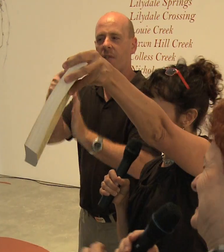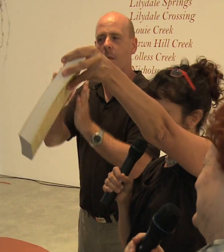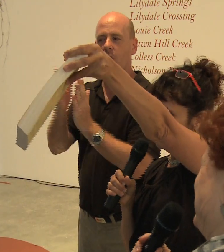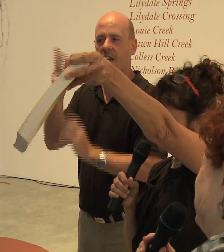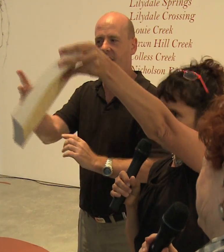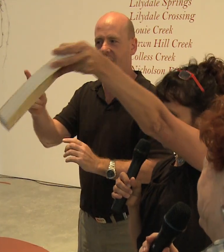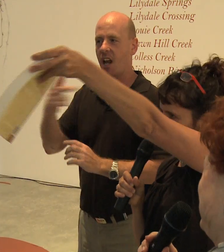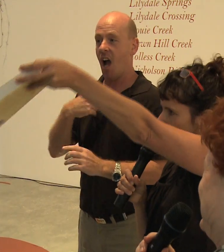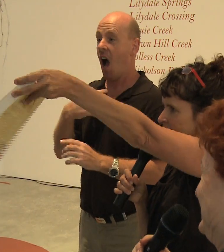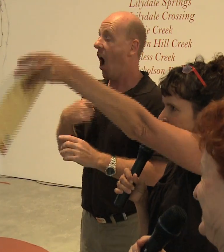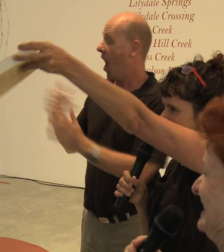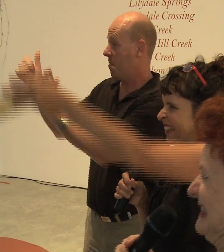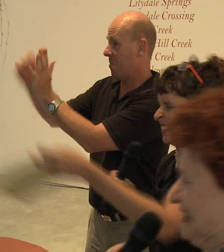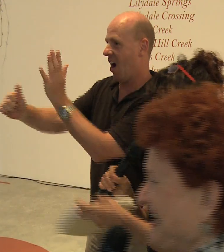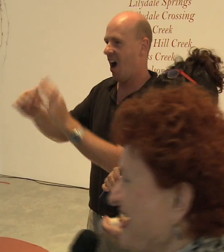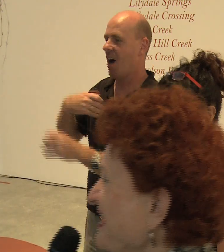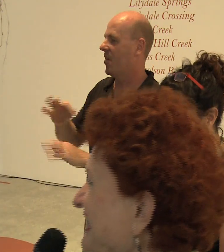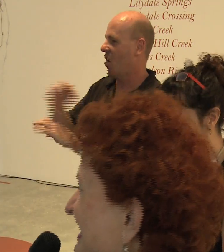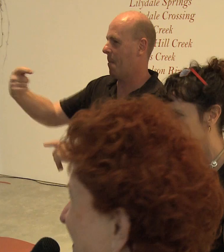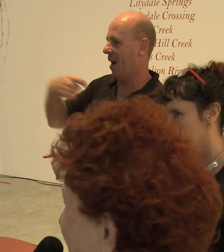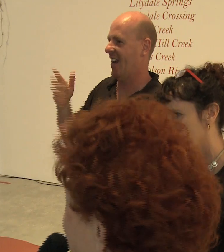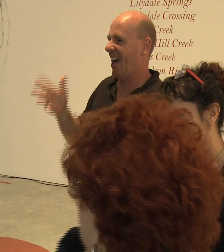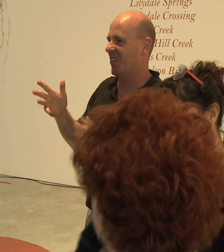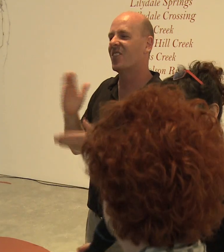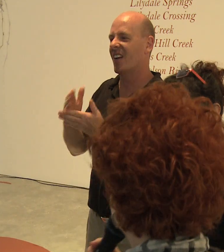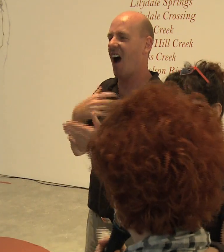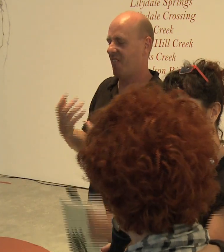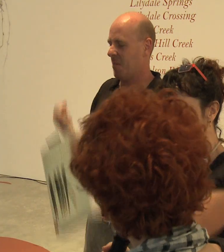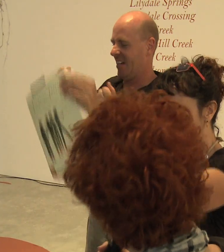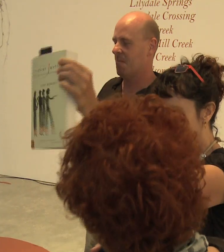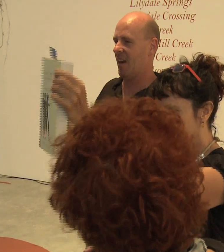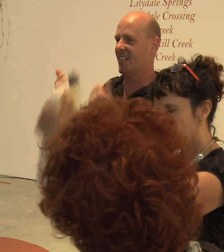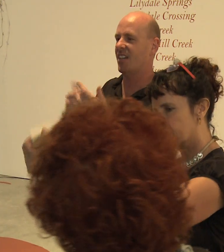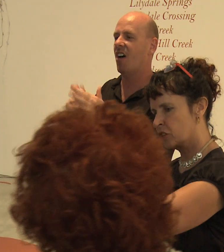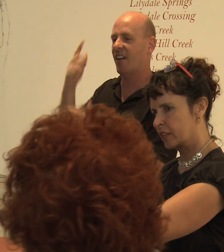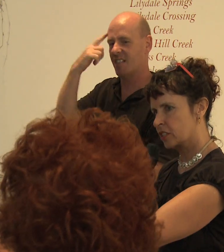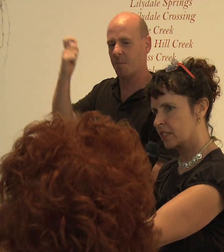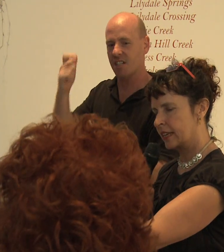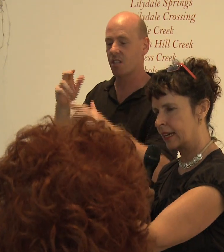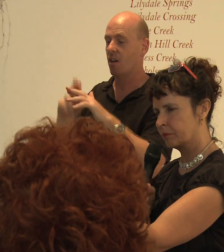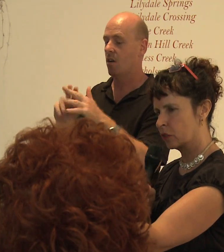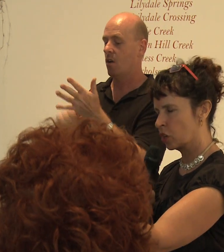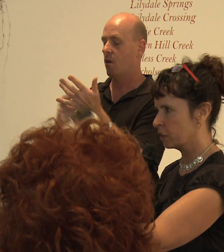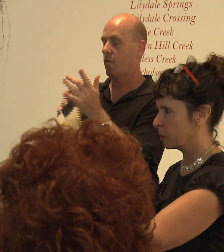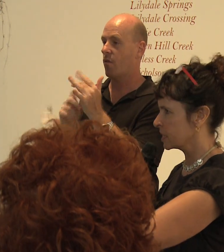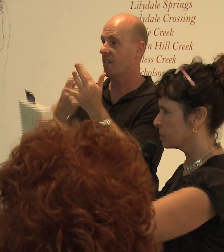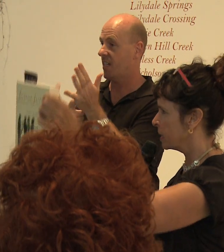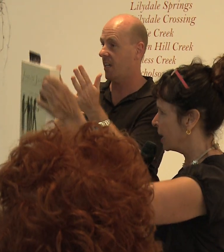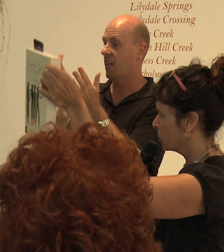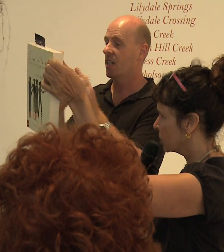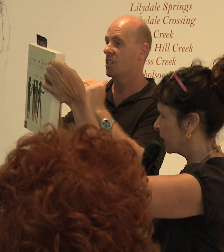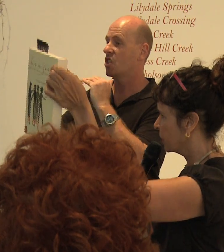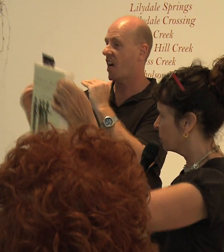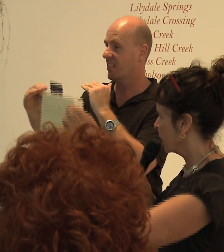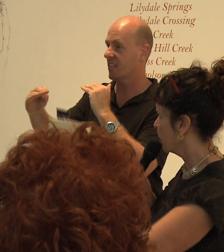And I don't get anything from it, so no, I do. I get lots of inspiration. So Frontier Justice, Tony Roberts, there's many